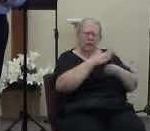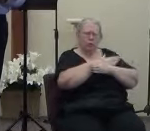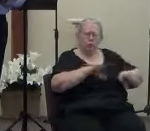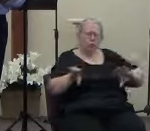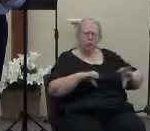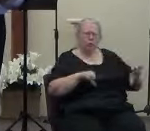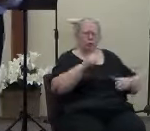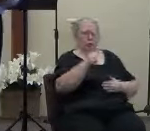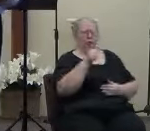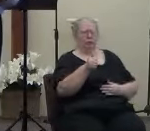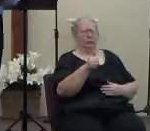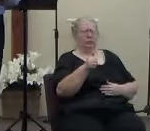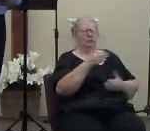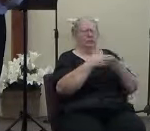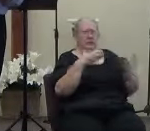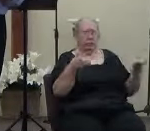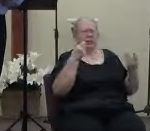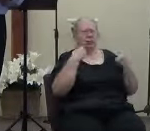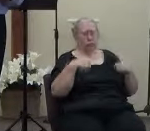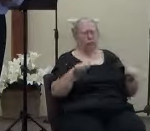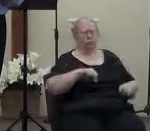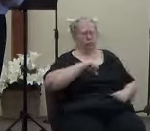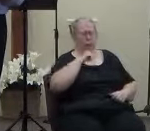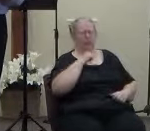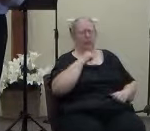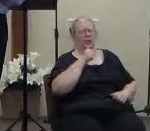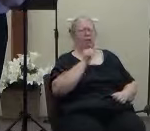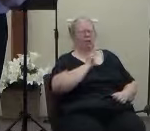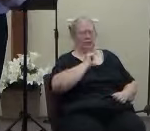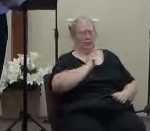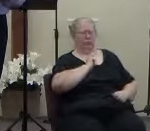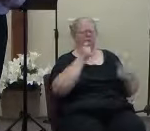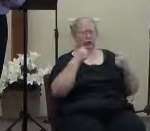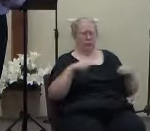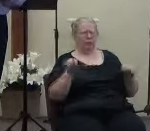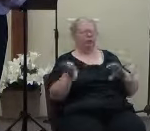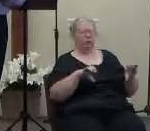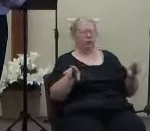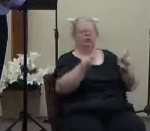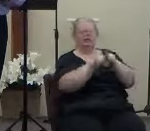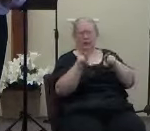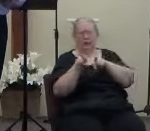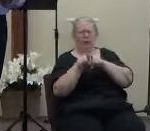pride myself in as pastor of Destiny Family Faith. I try to do what I ask you to do.